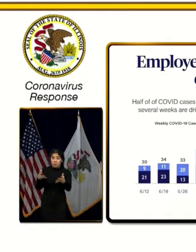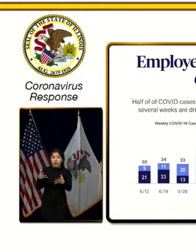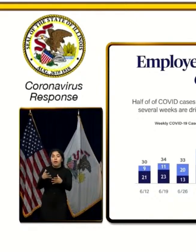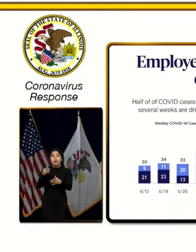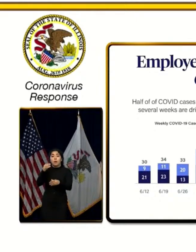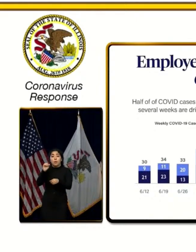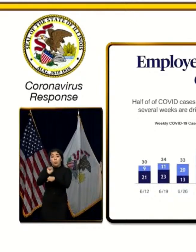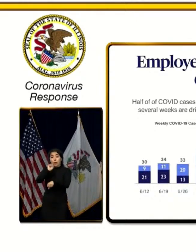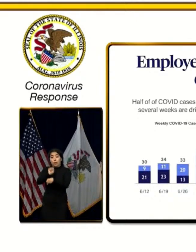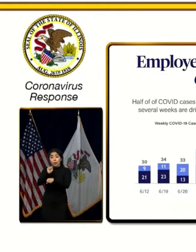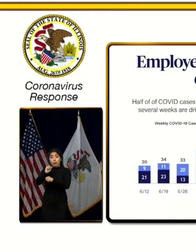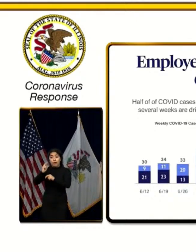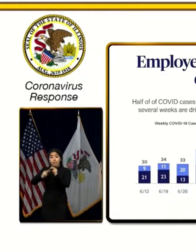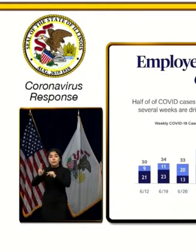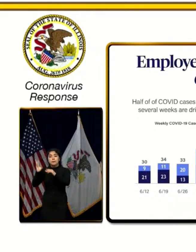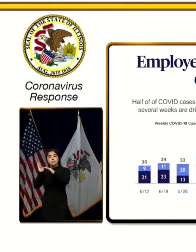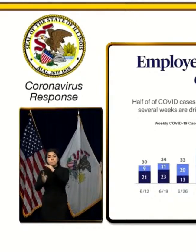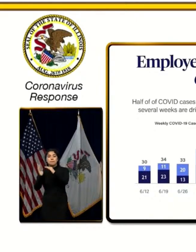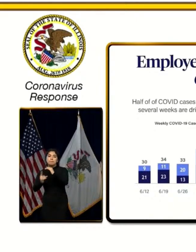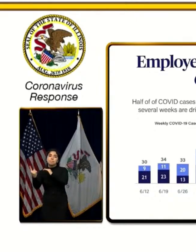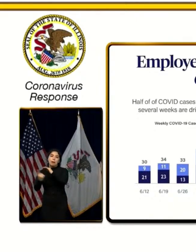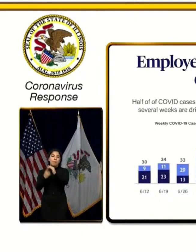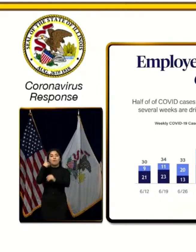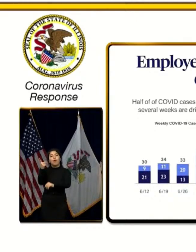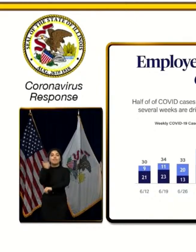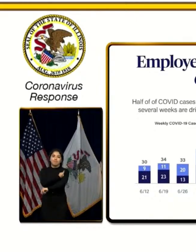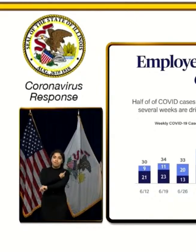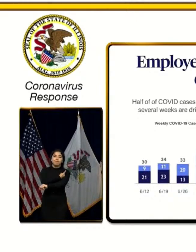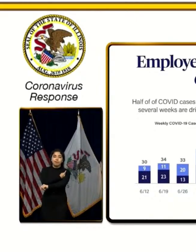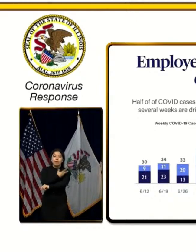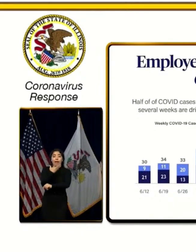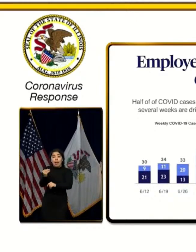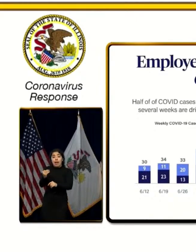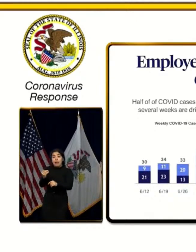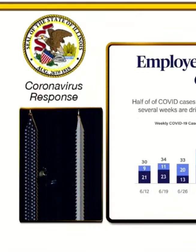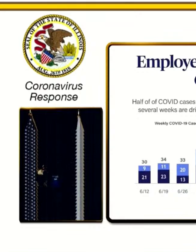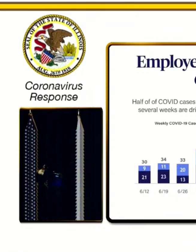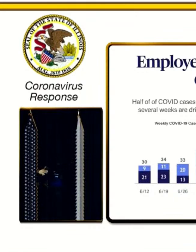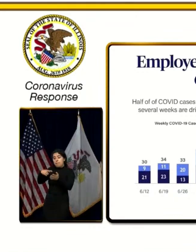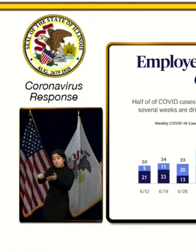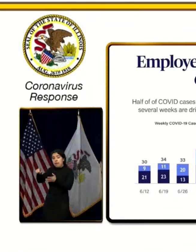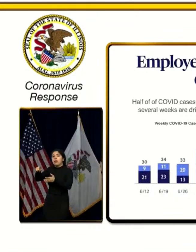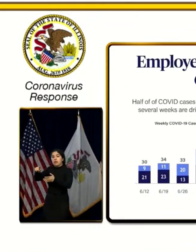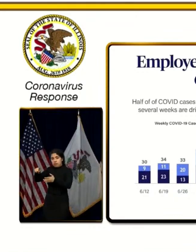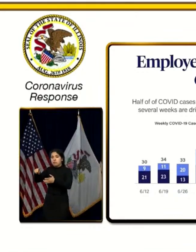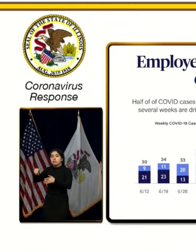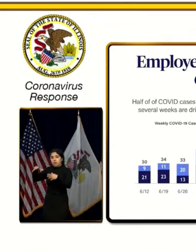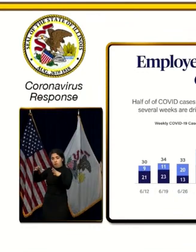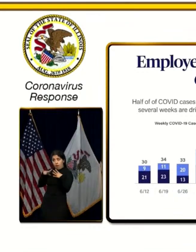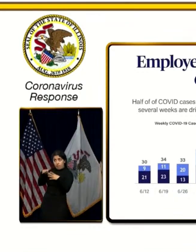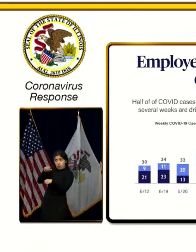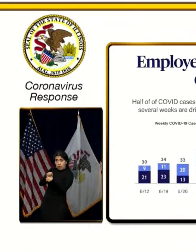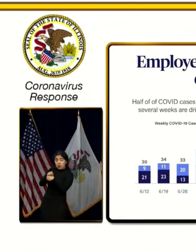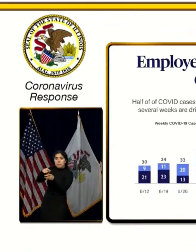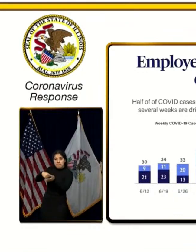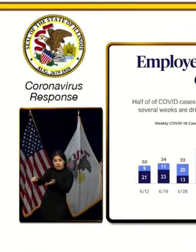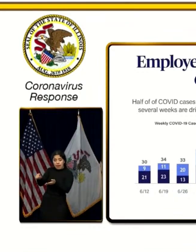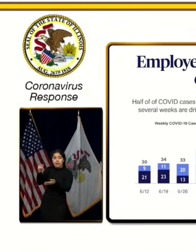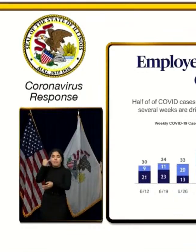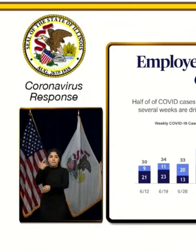work sites and offering paid time off for receiving the vaccine. This directive takes